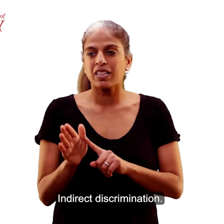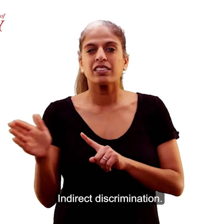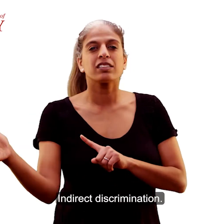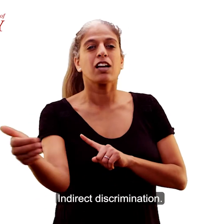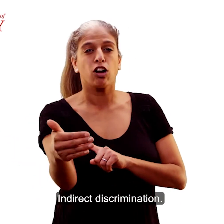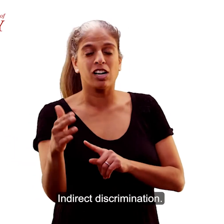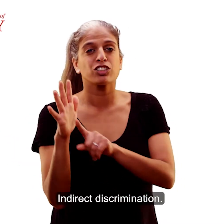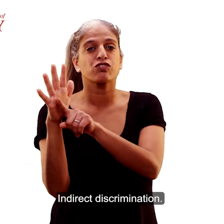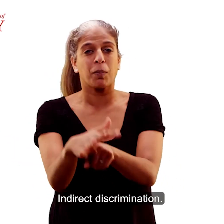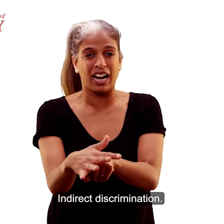Indirect discrimination.